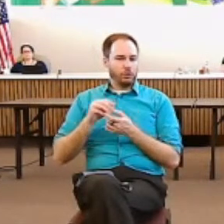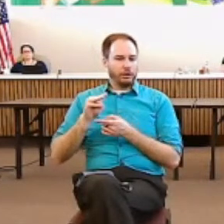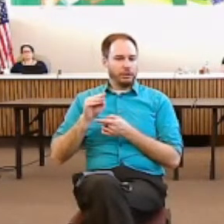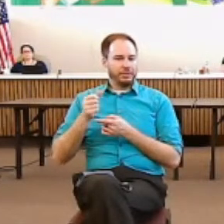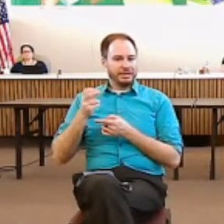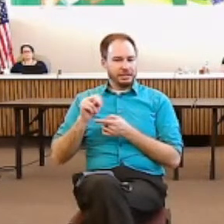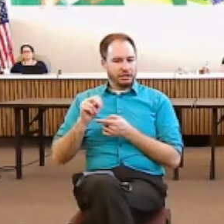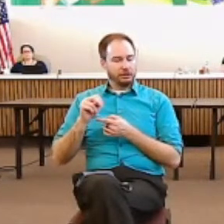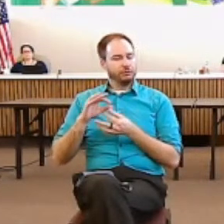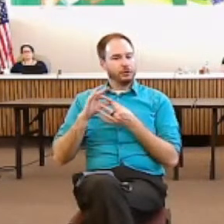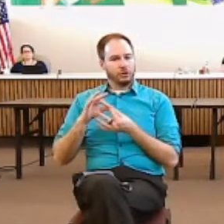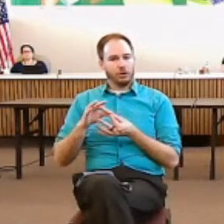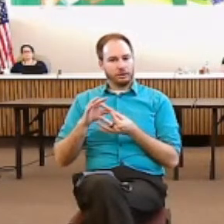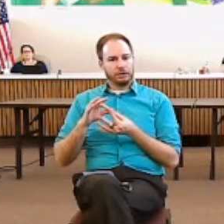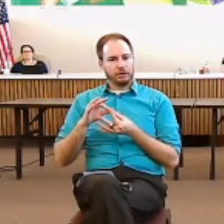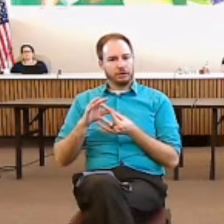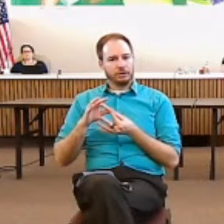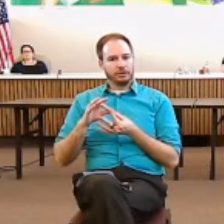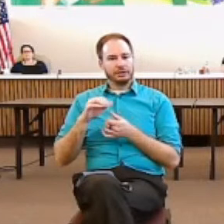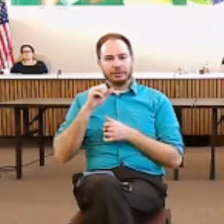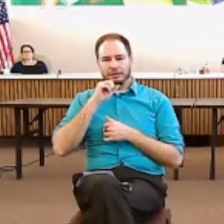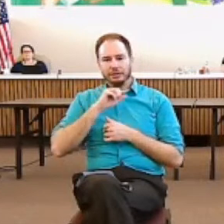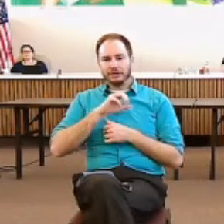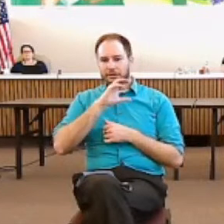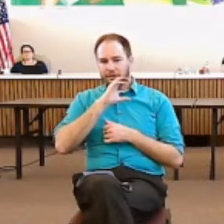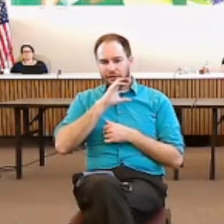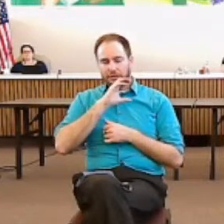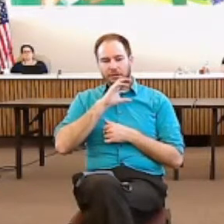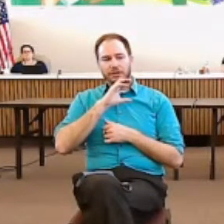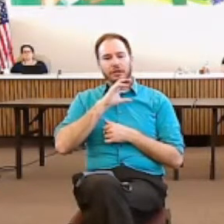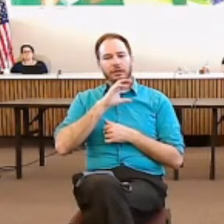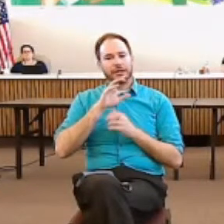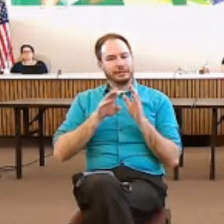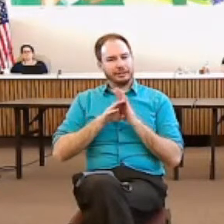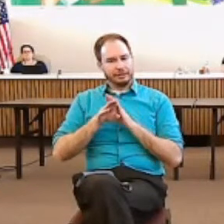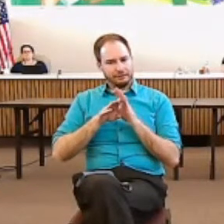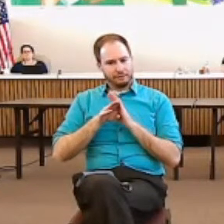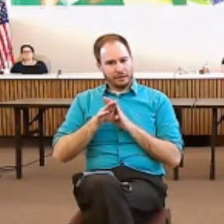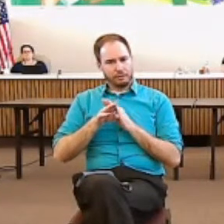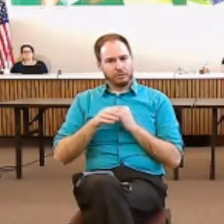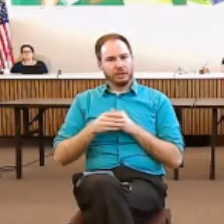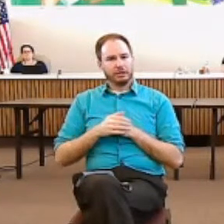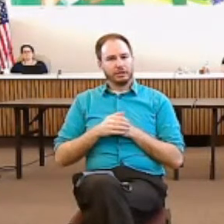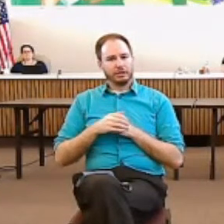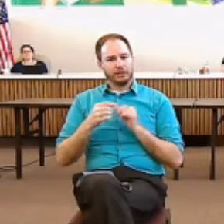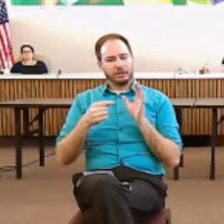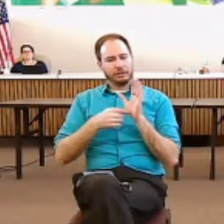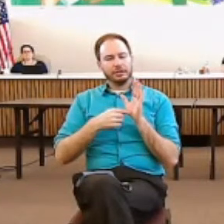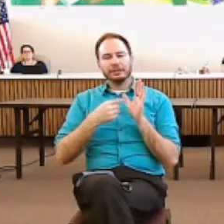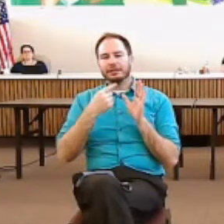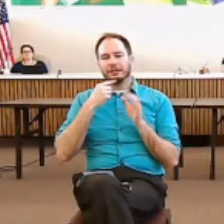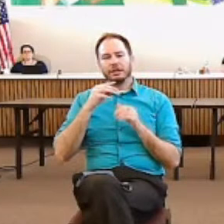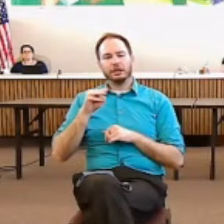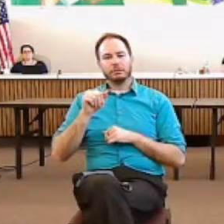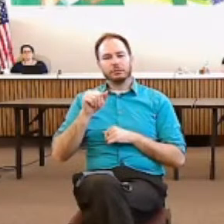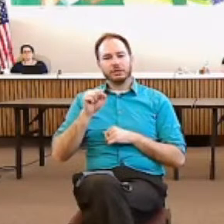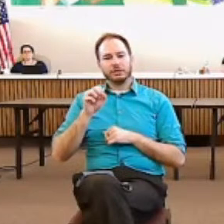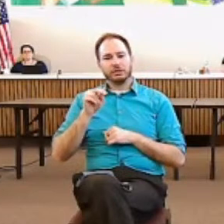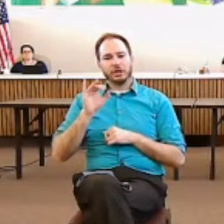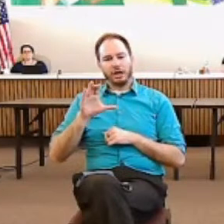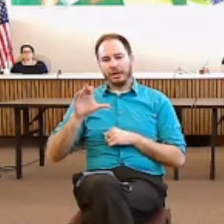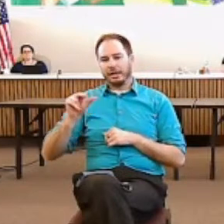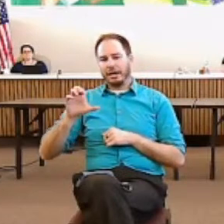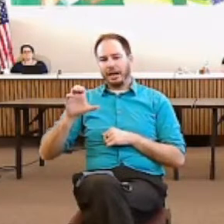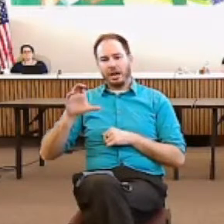about senior citizens development. I see here it says a Masonic care